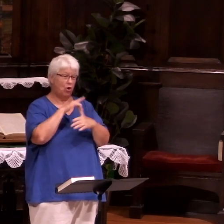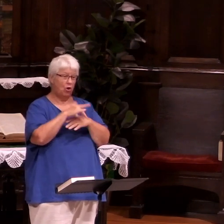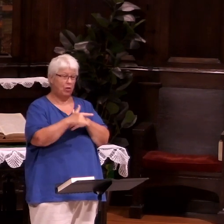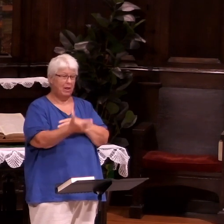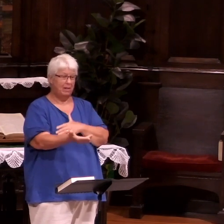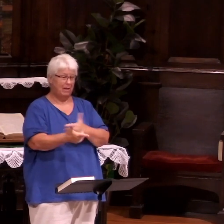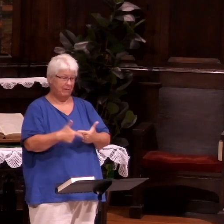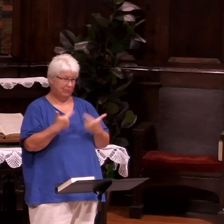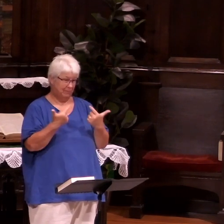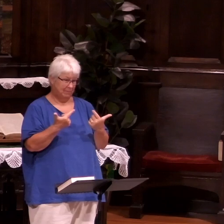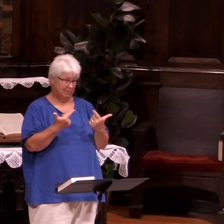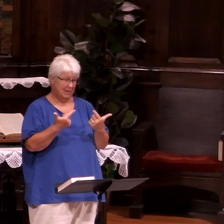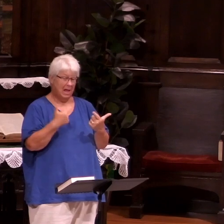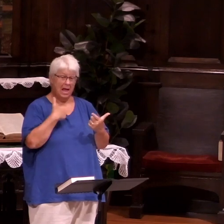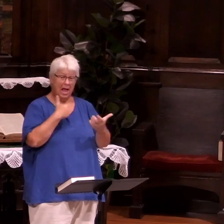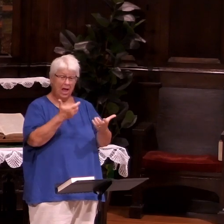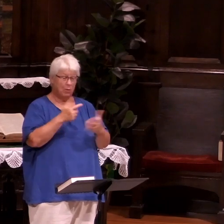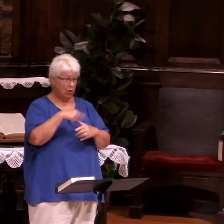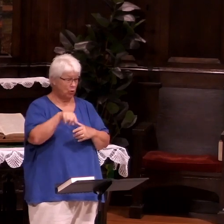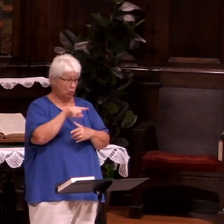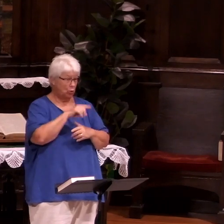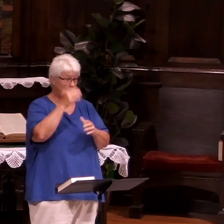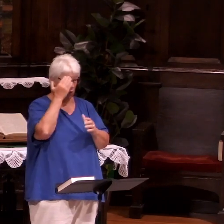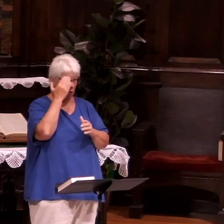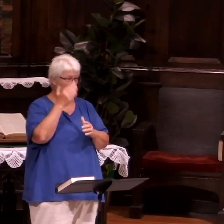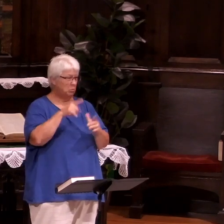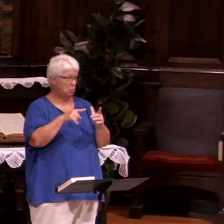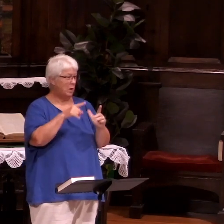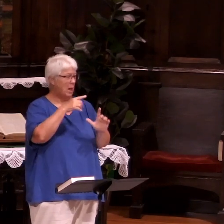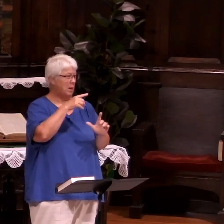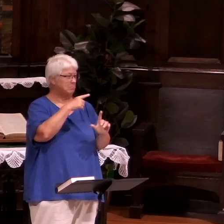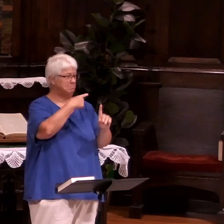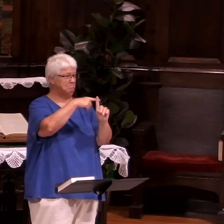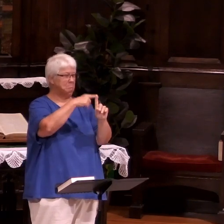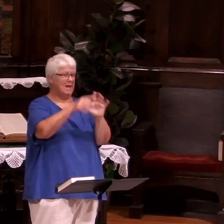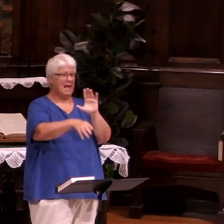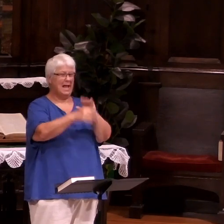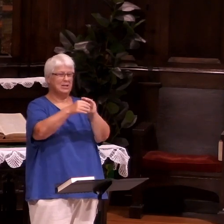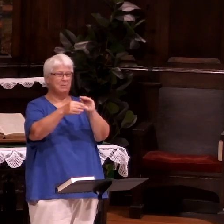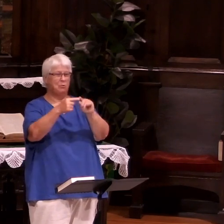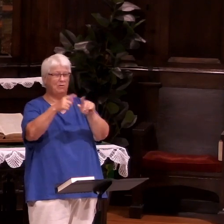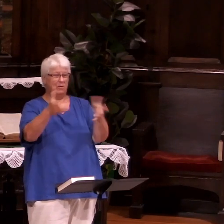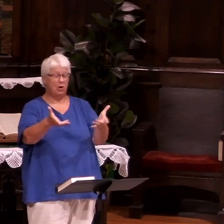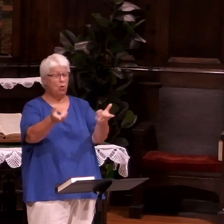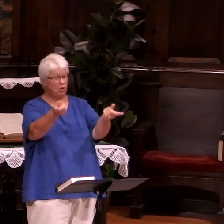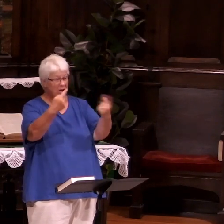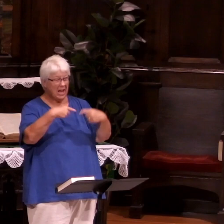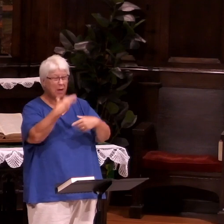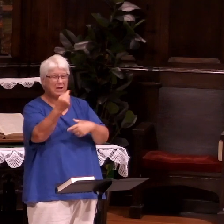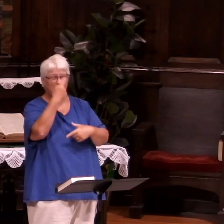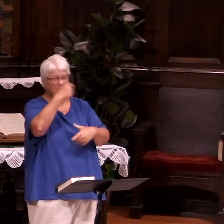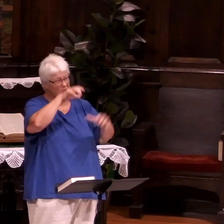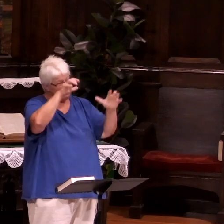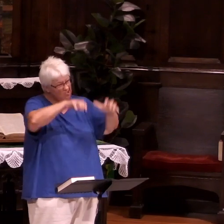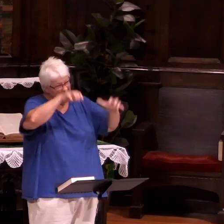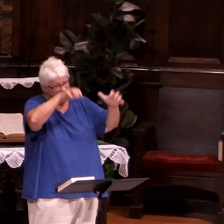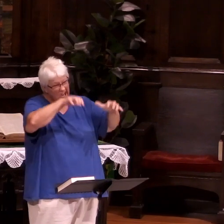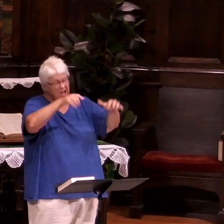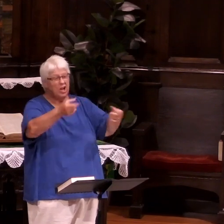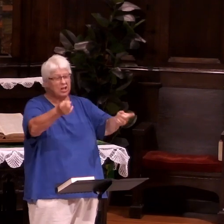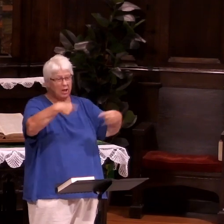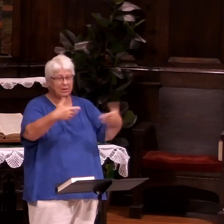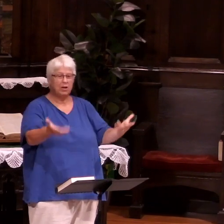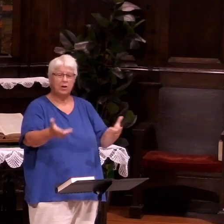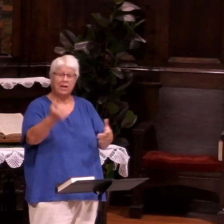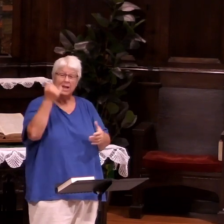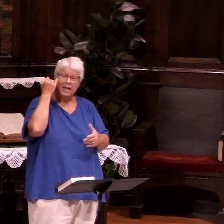life. I want you all to know, you get bonus points today for being here, for coming out in the rain. So